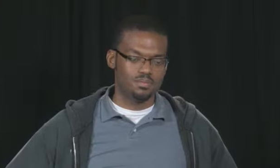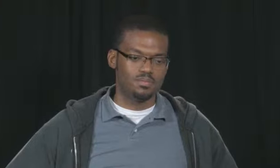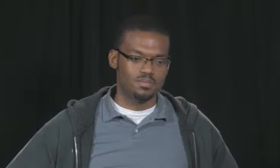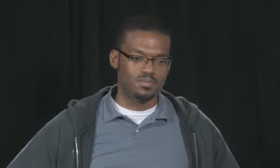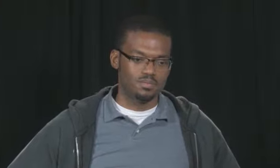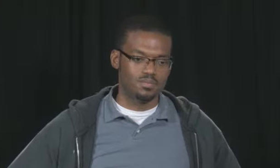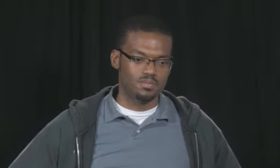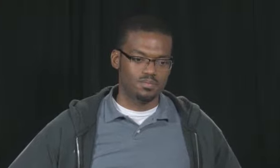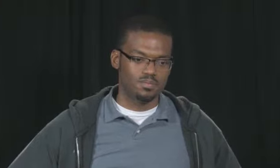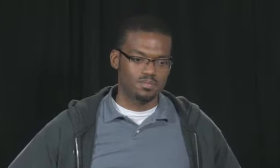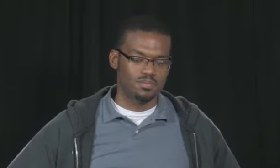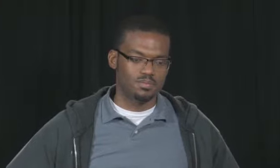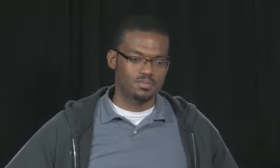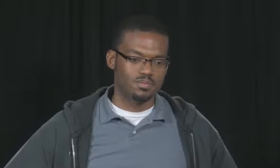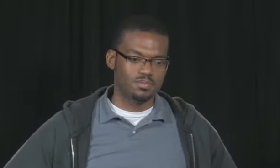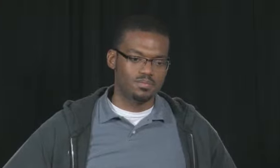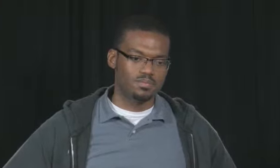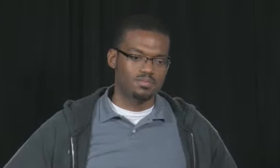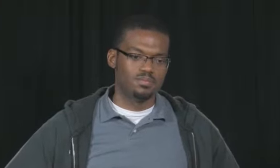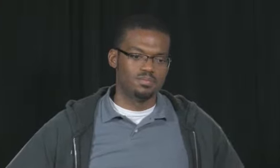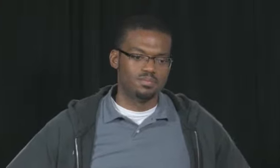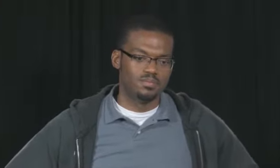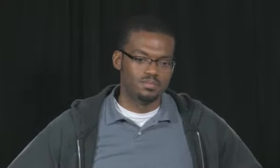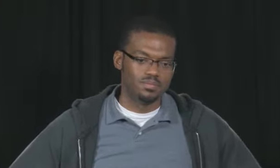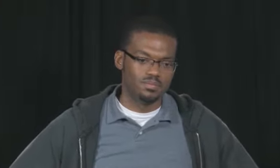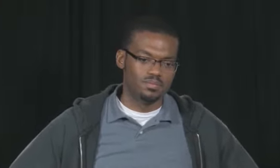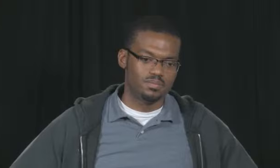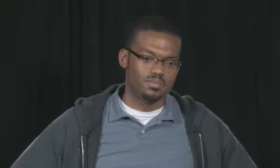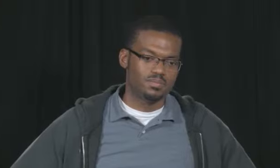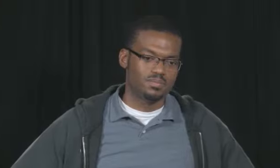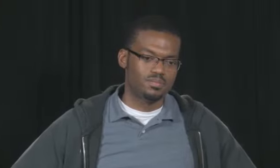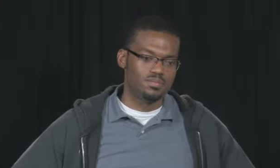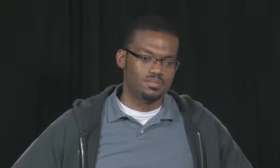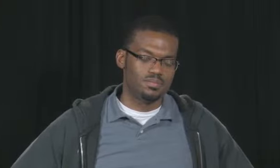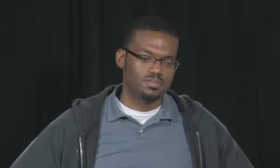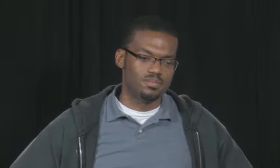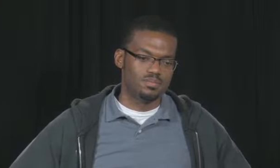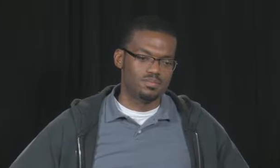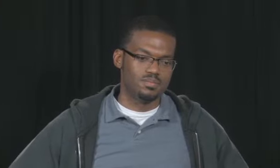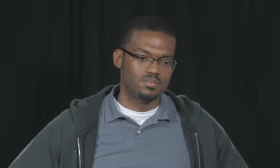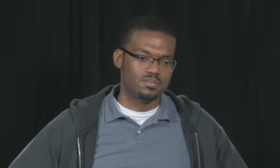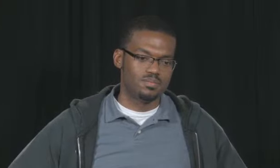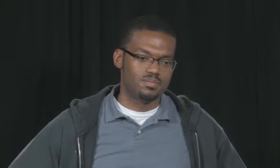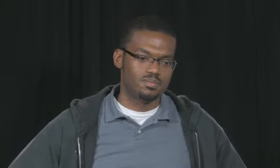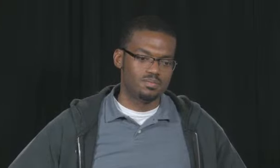So if you're starting off in C major, if you say C major and then you start off on a note that says, that doesn't say C major,